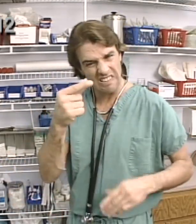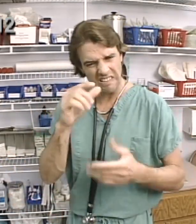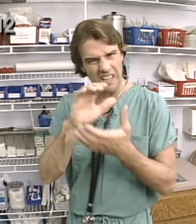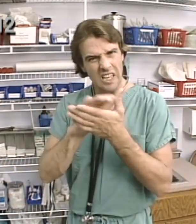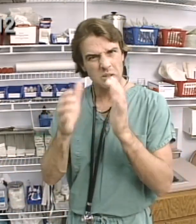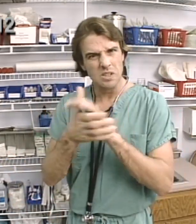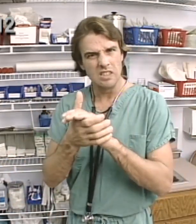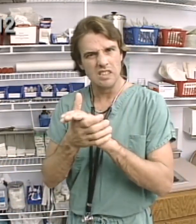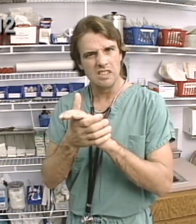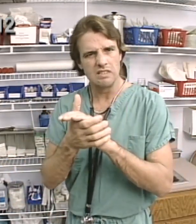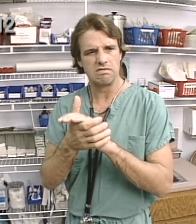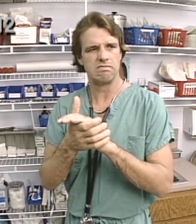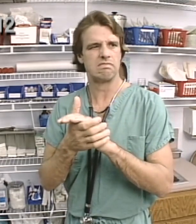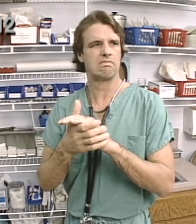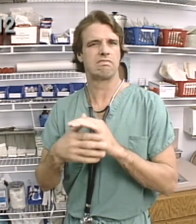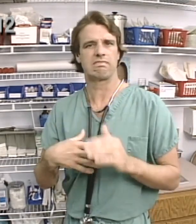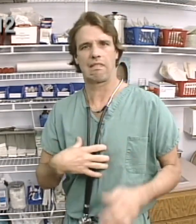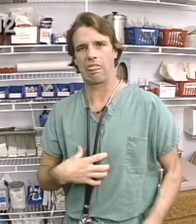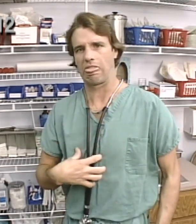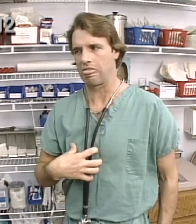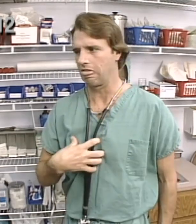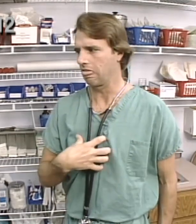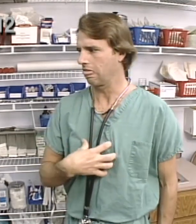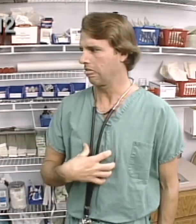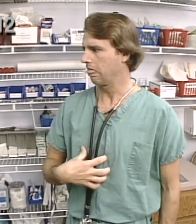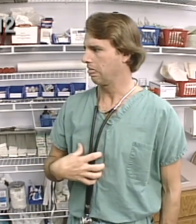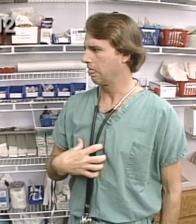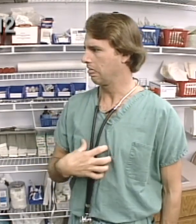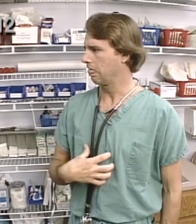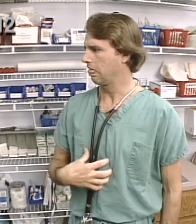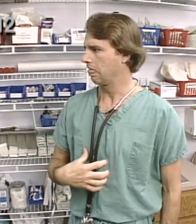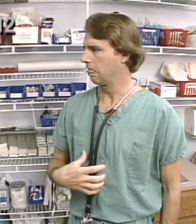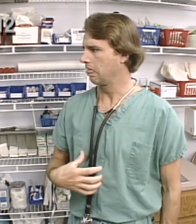Green hamburger. Yuck. Now I'm nauseated.